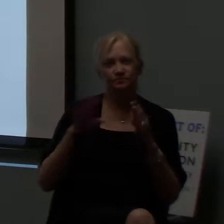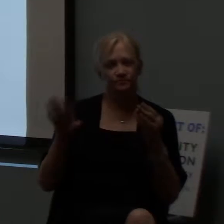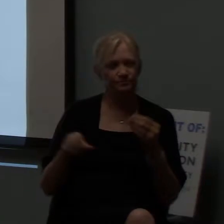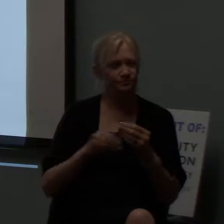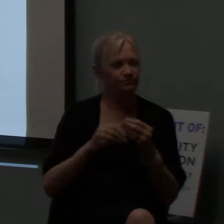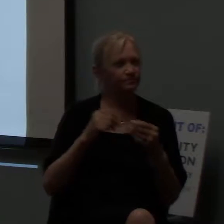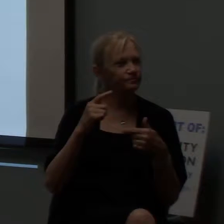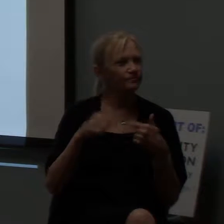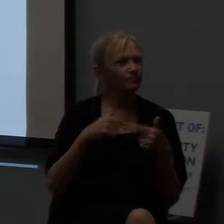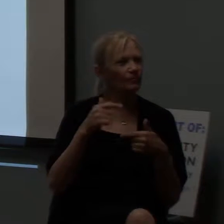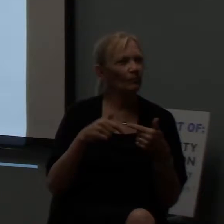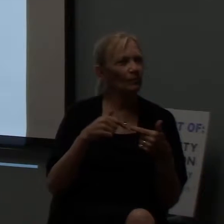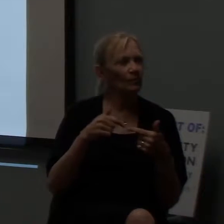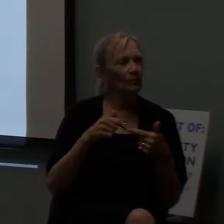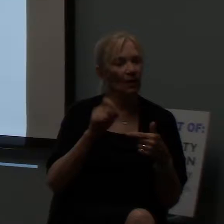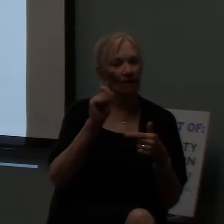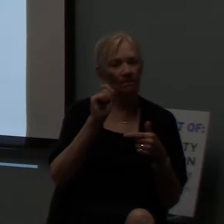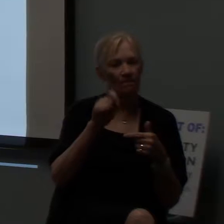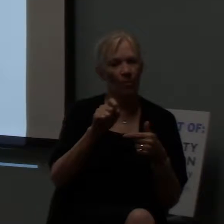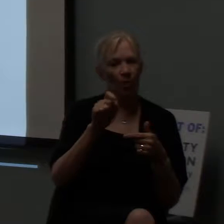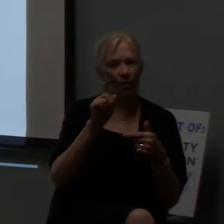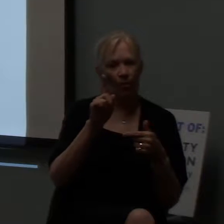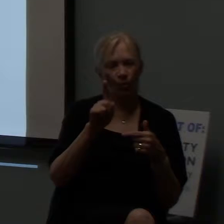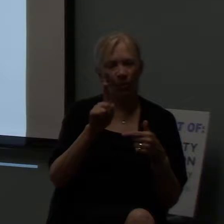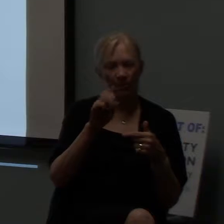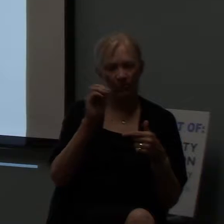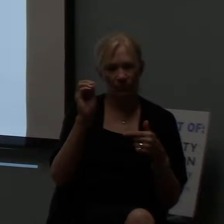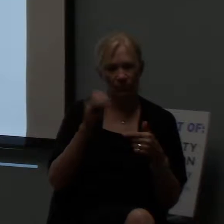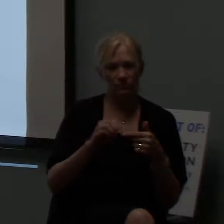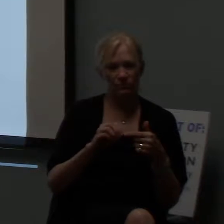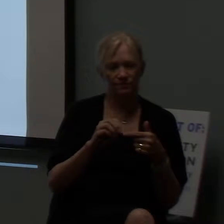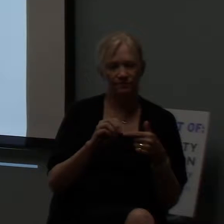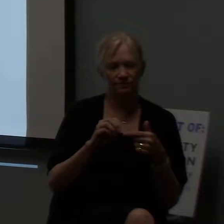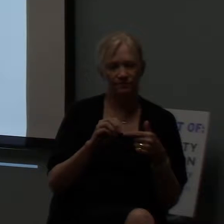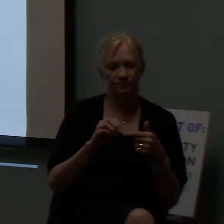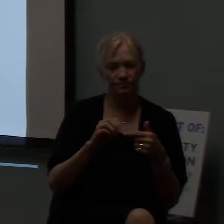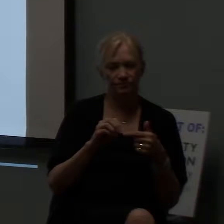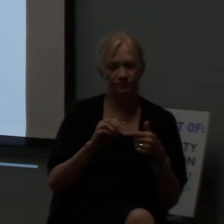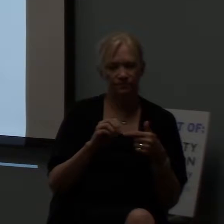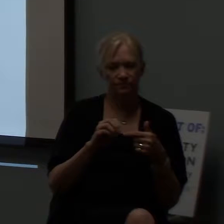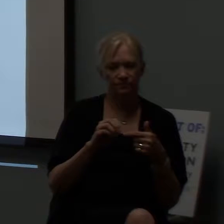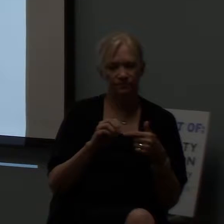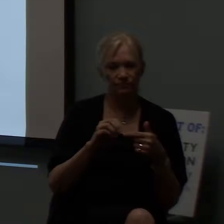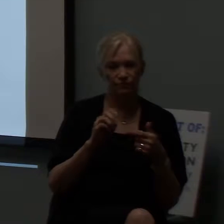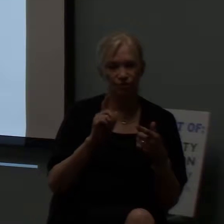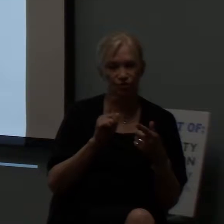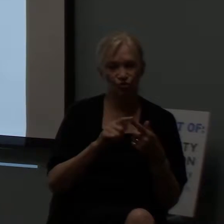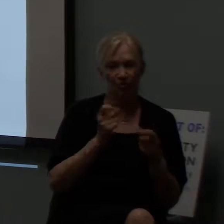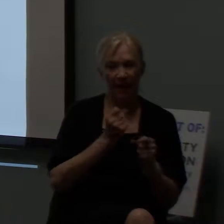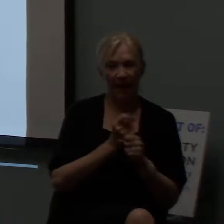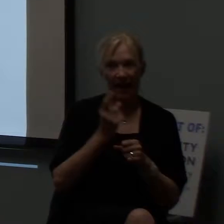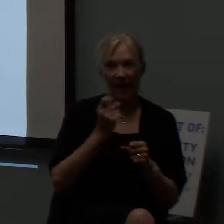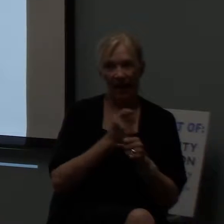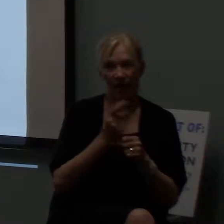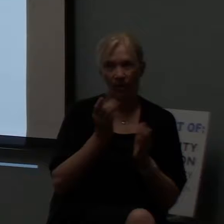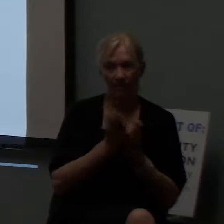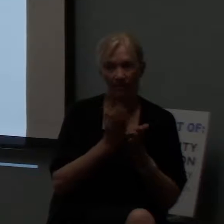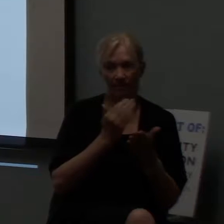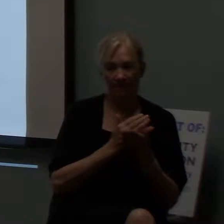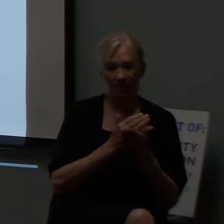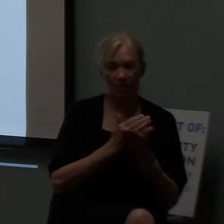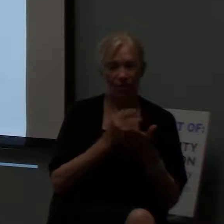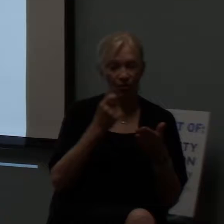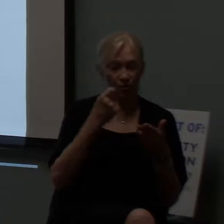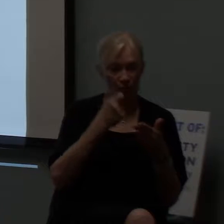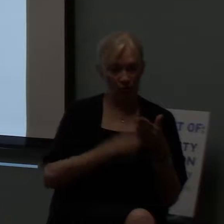about 0.1%, or that's 1/1000th of a percent to the annual budget. So the cost of